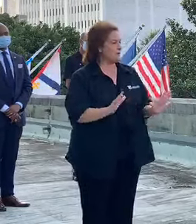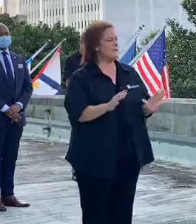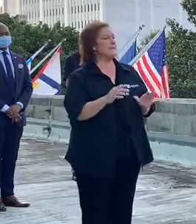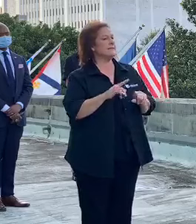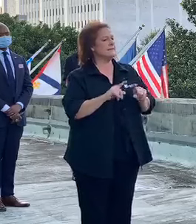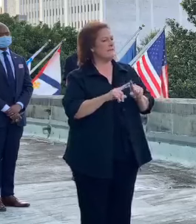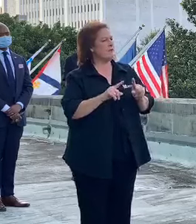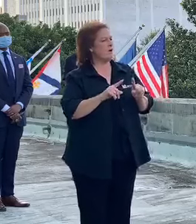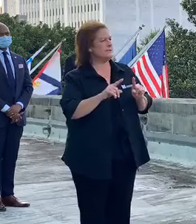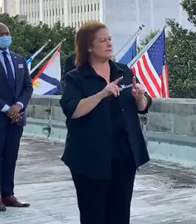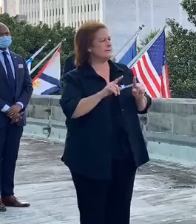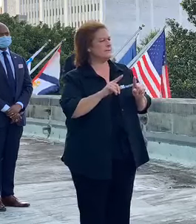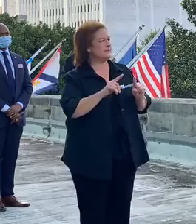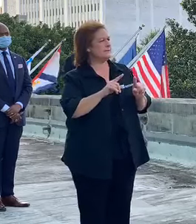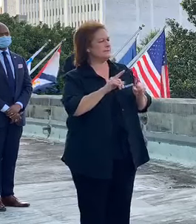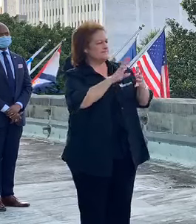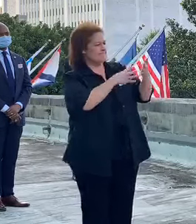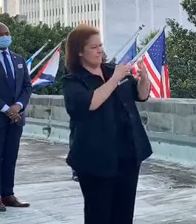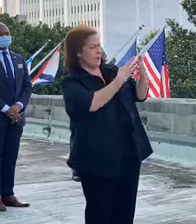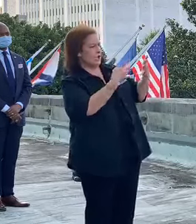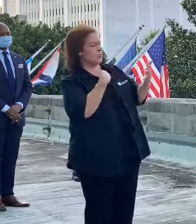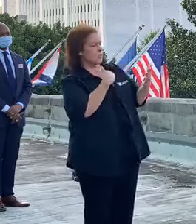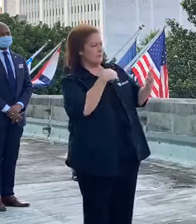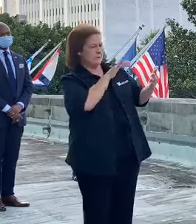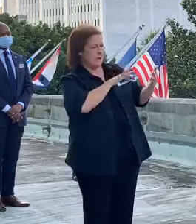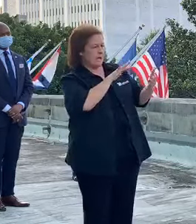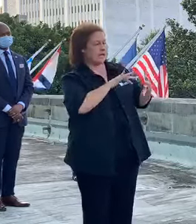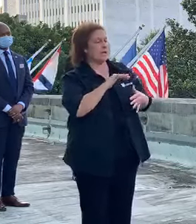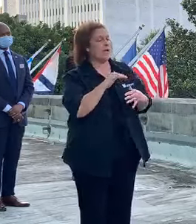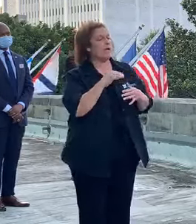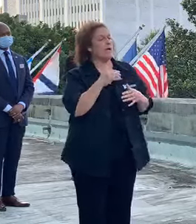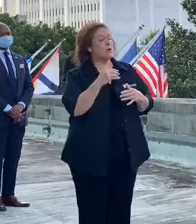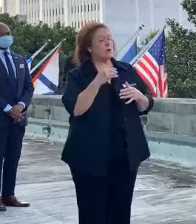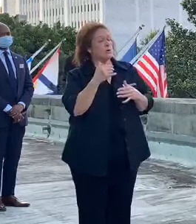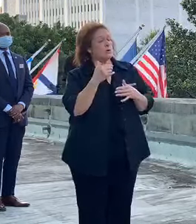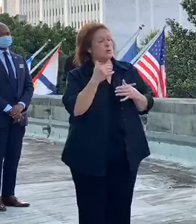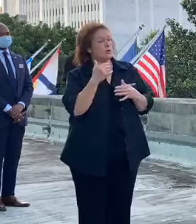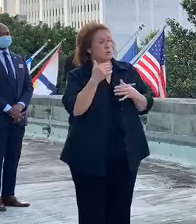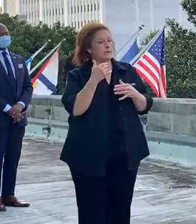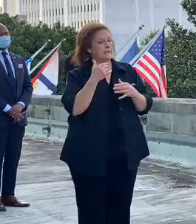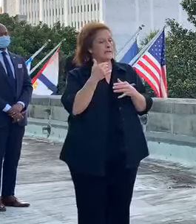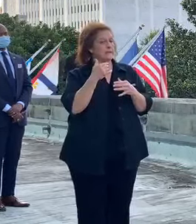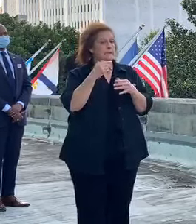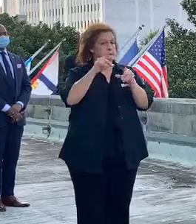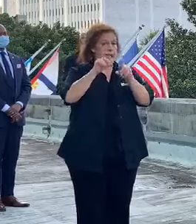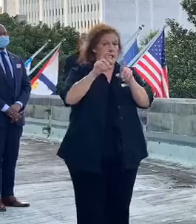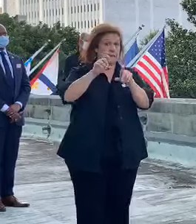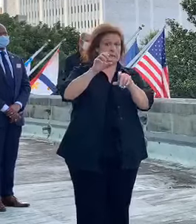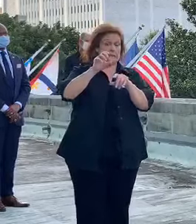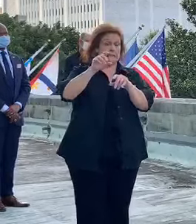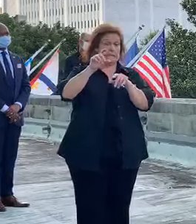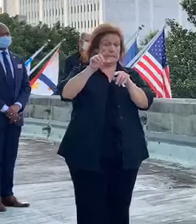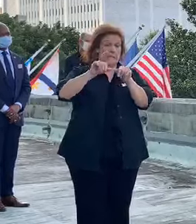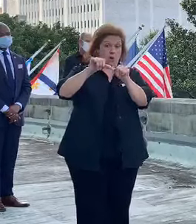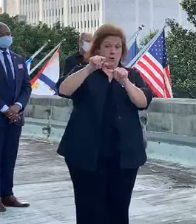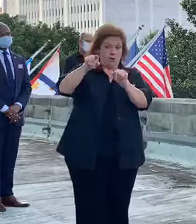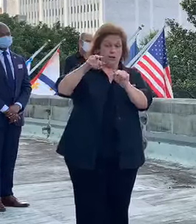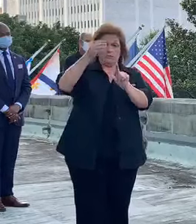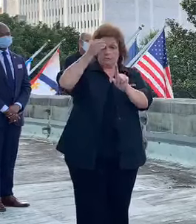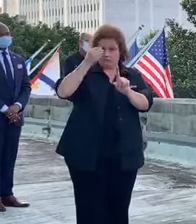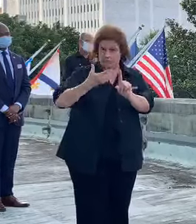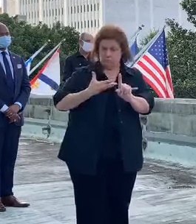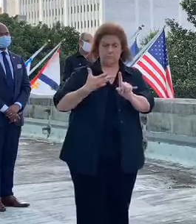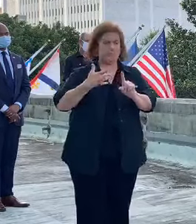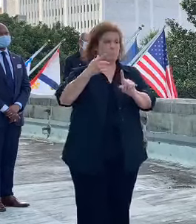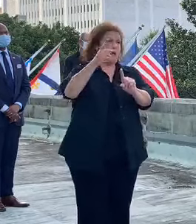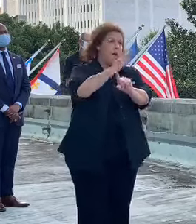different metrics on that. So we're getting information from our testing sites, we're getting information from the state, we're getting information